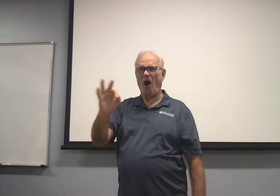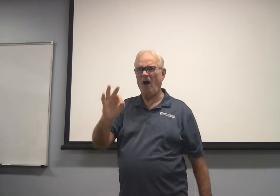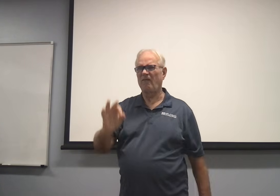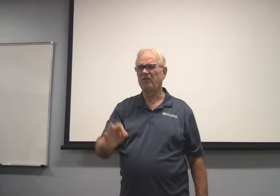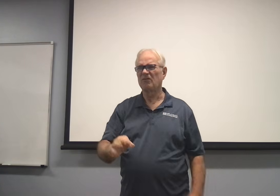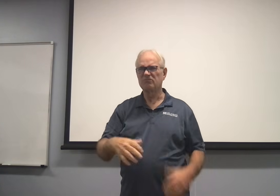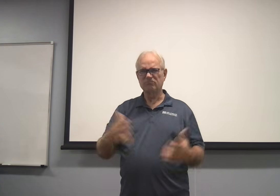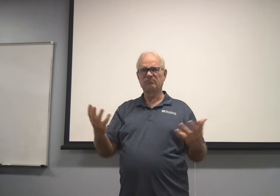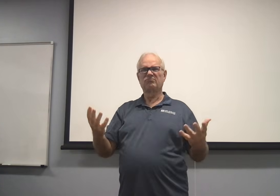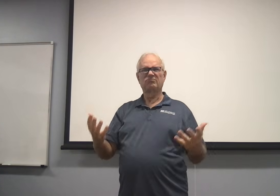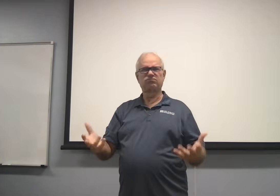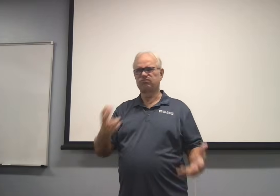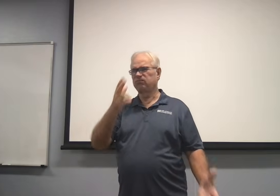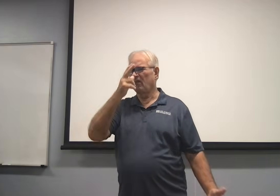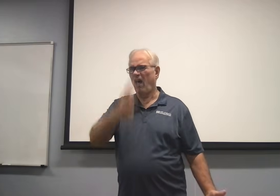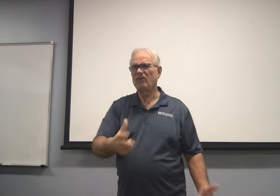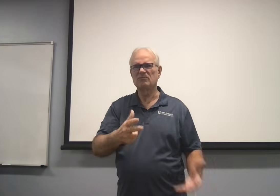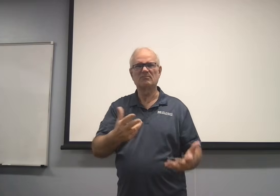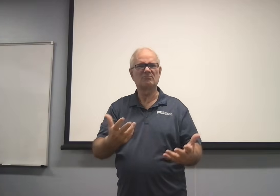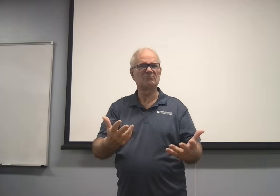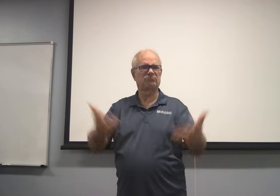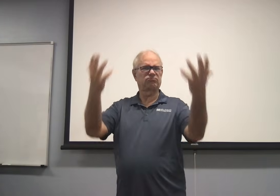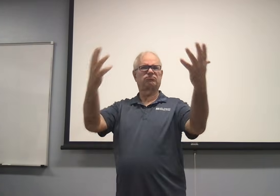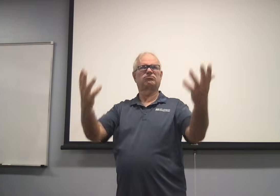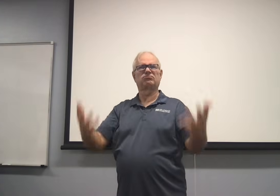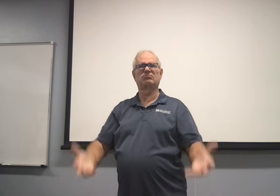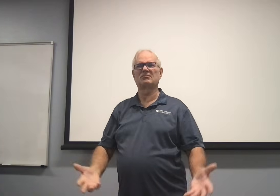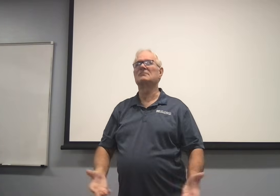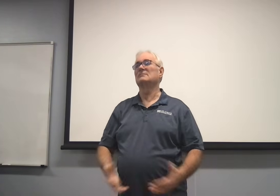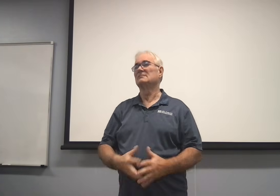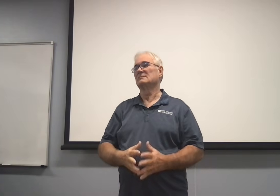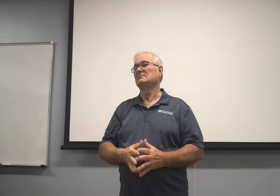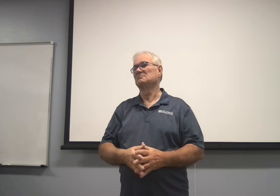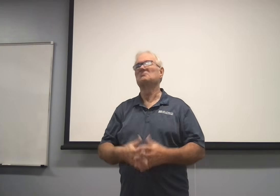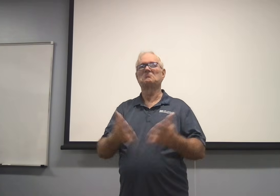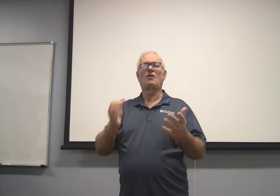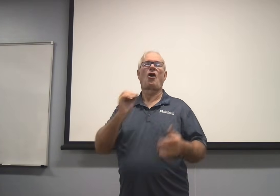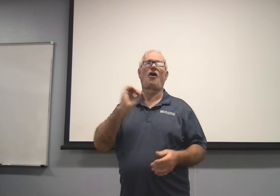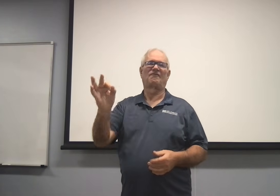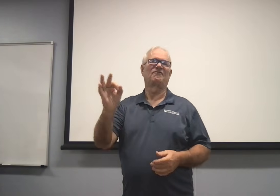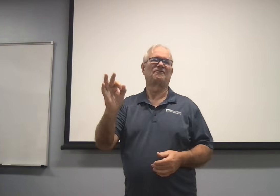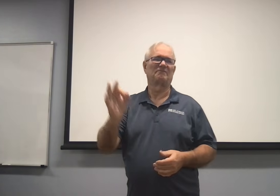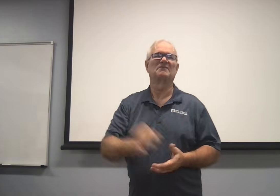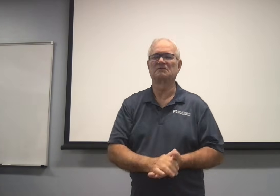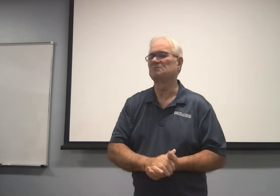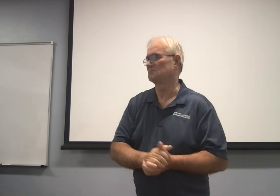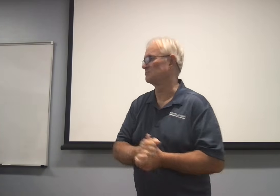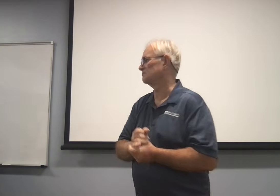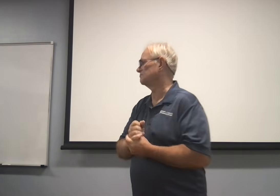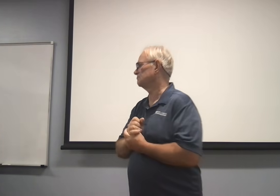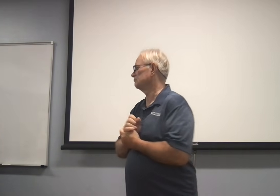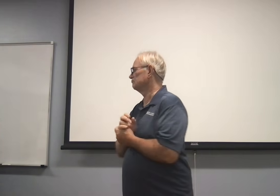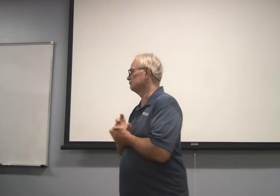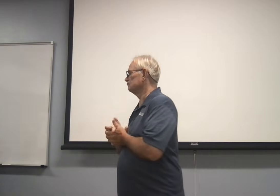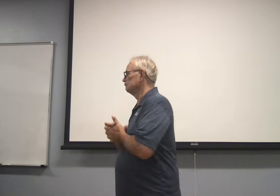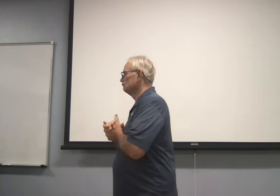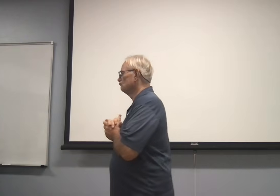like, oh, my team is off today. They're lousy. What's going on? It would be that kind of off where you slide your hand